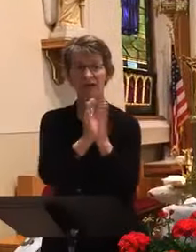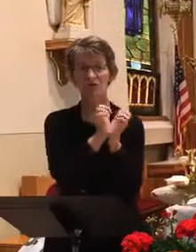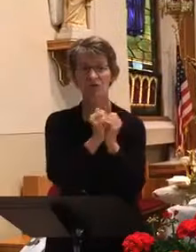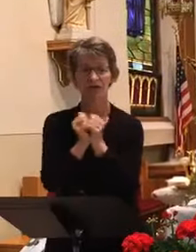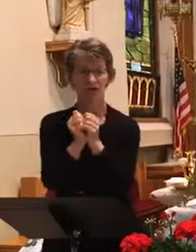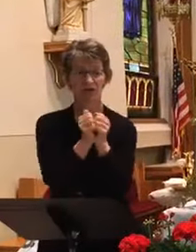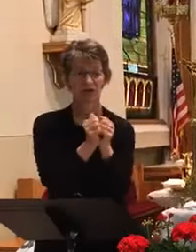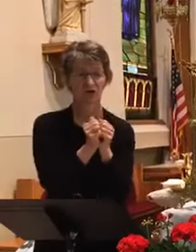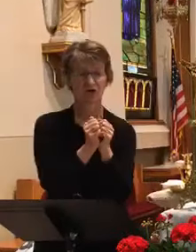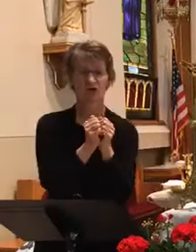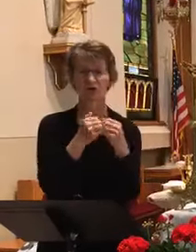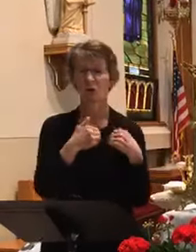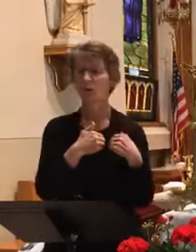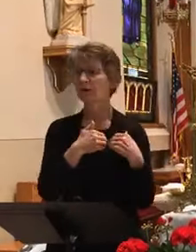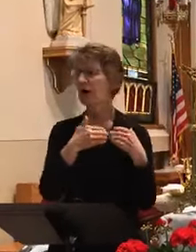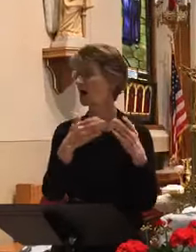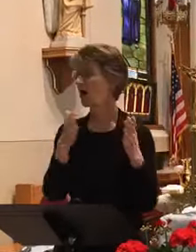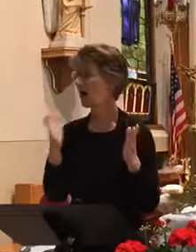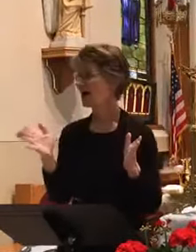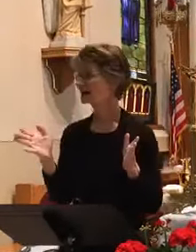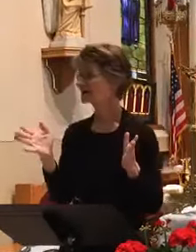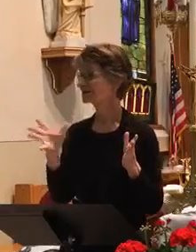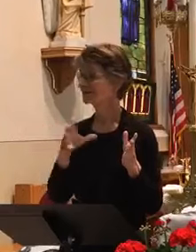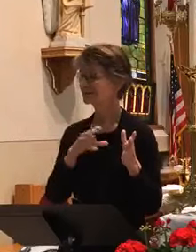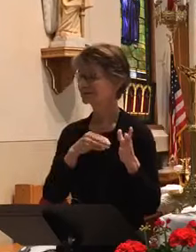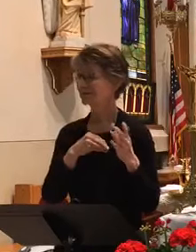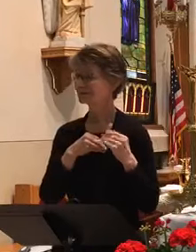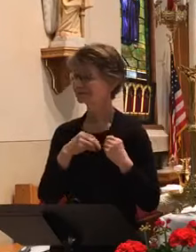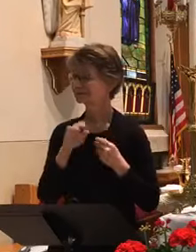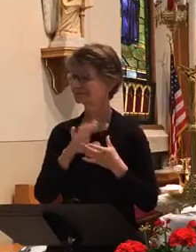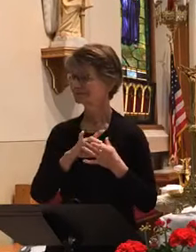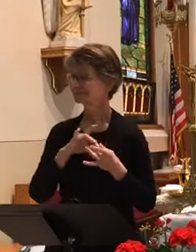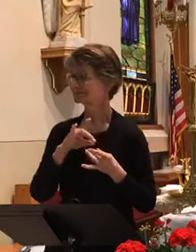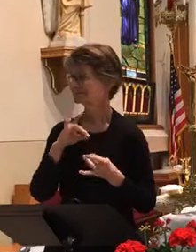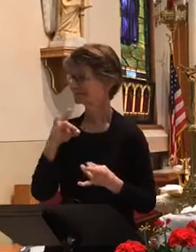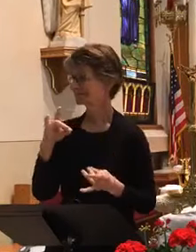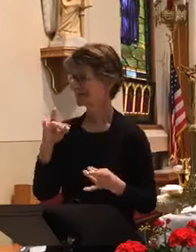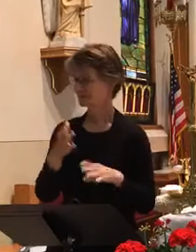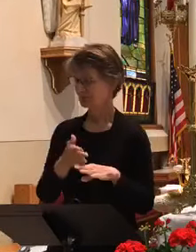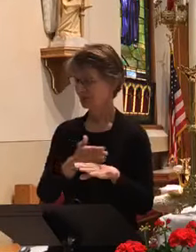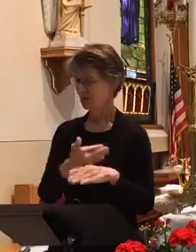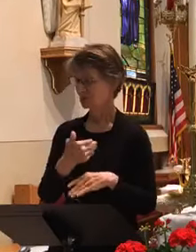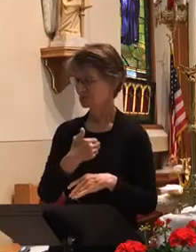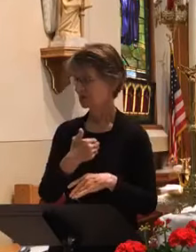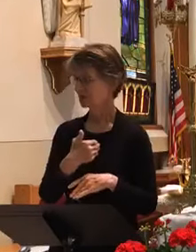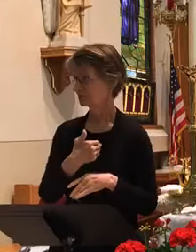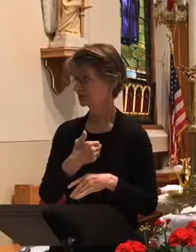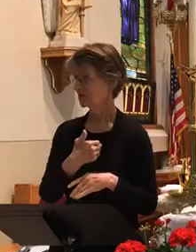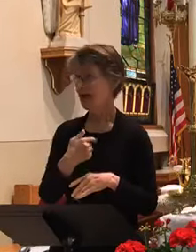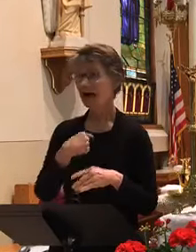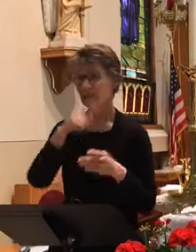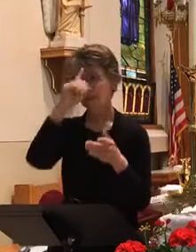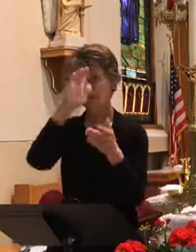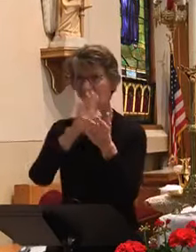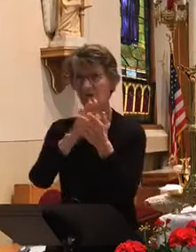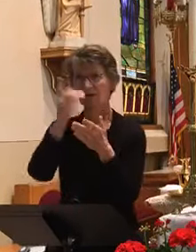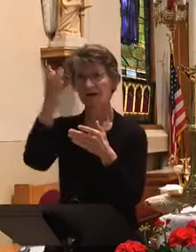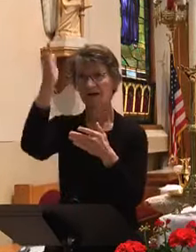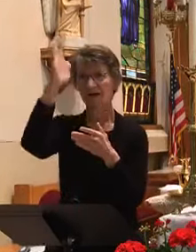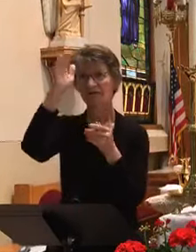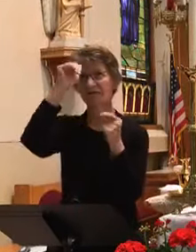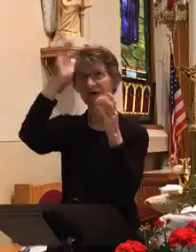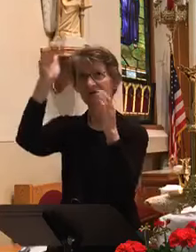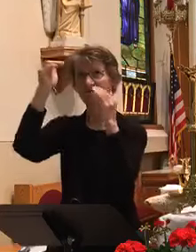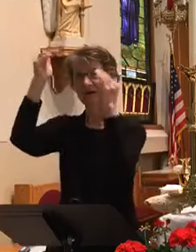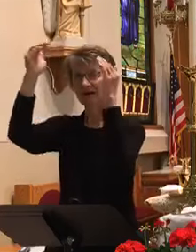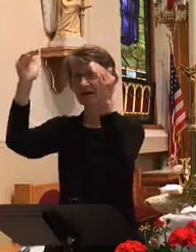heart to the watering of our garden of our souls. I believe in one God, the Father